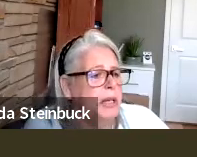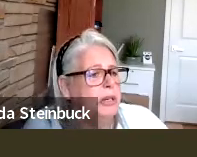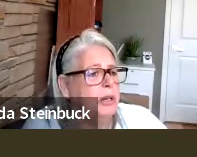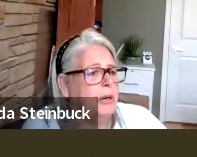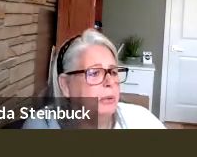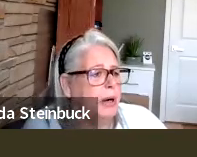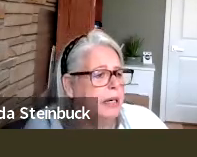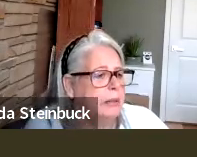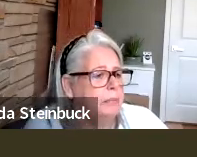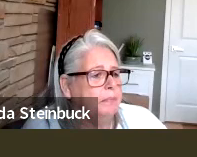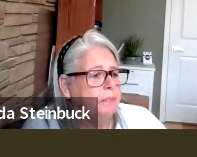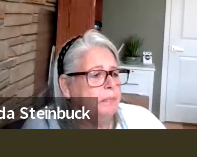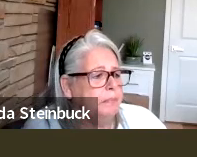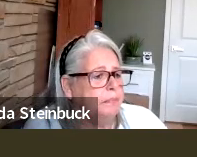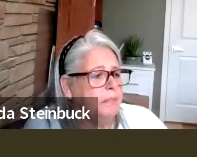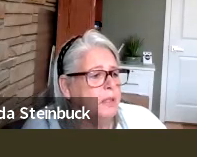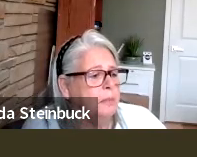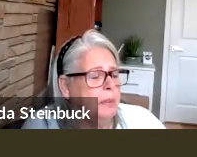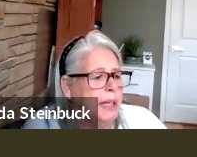leadership. You know,